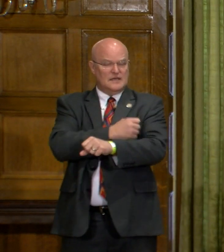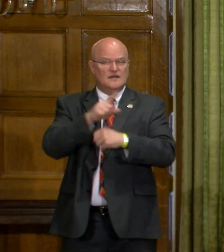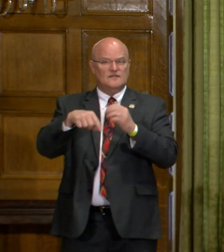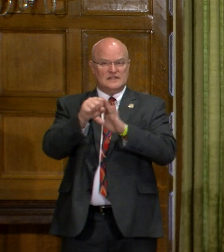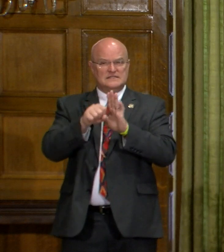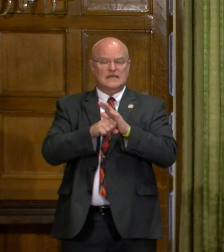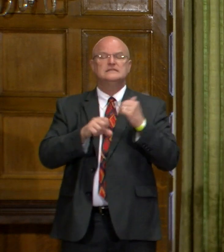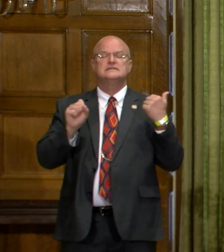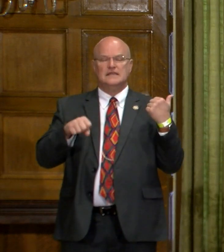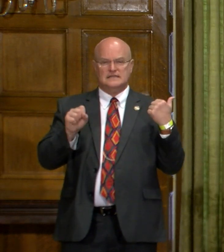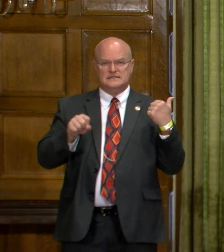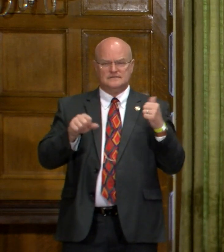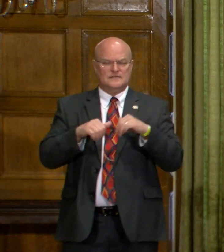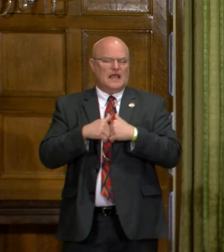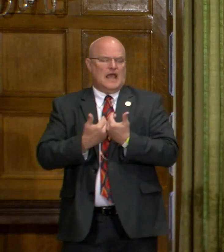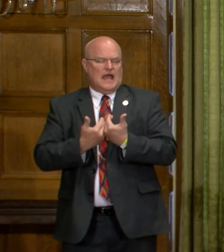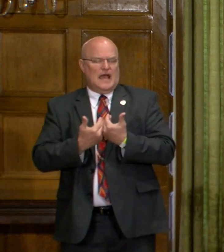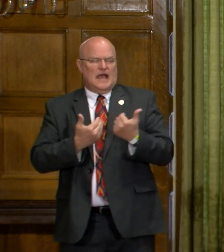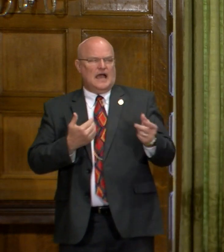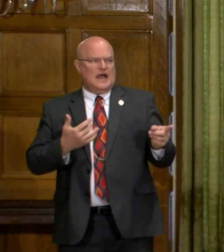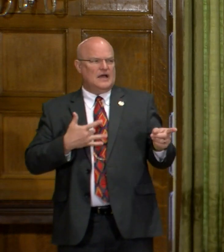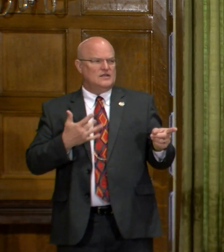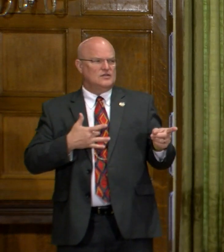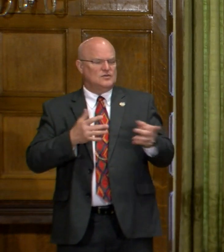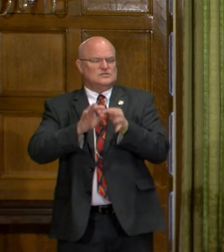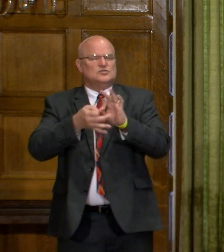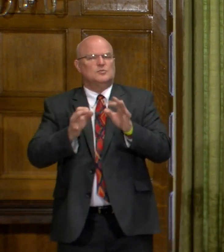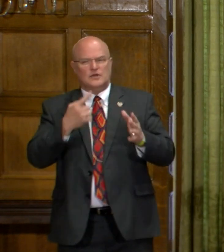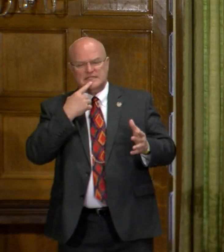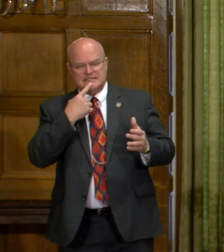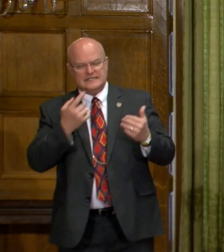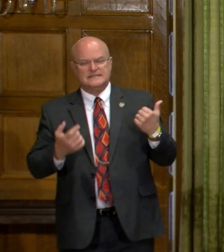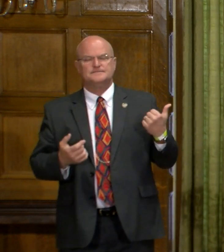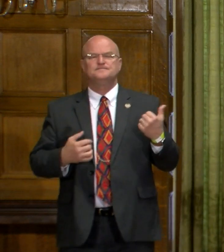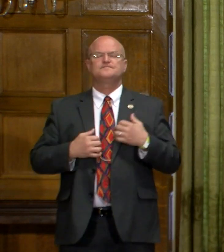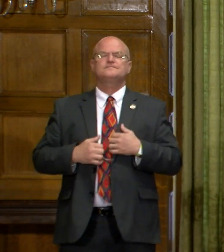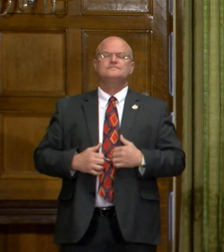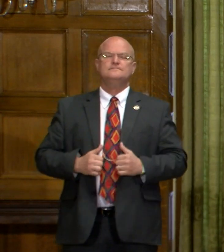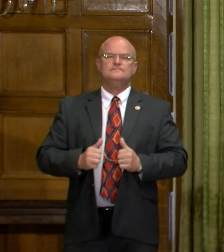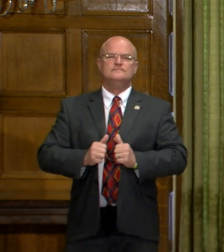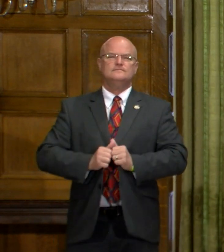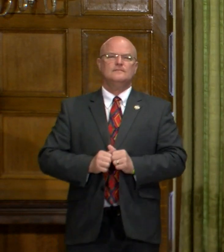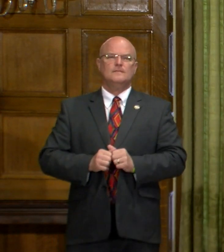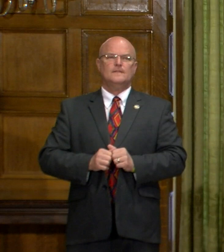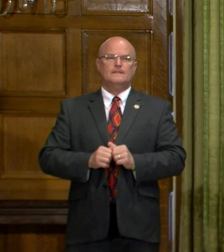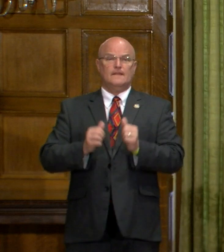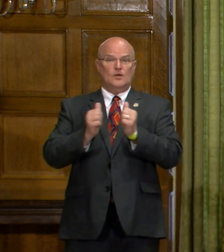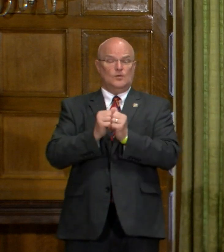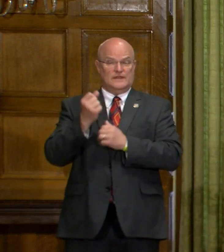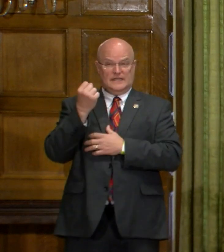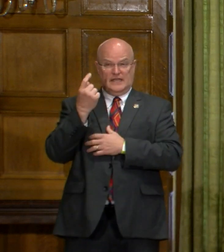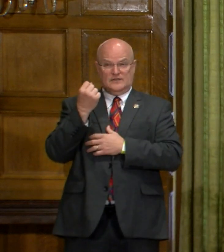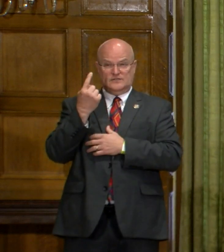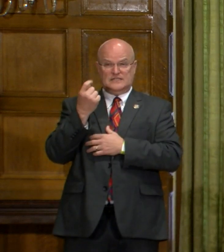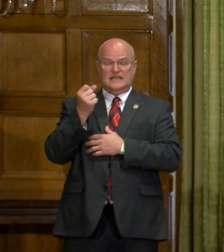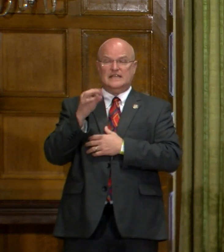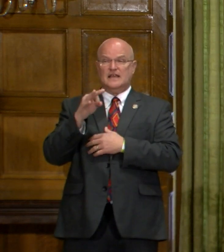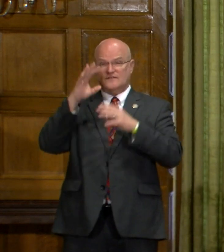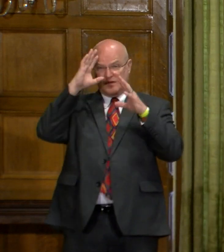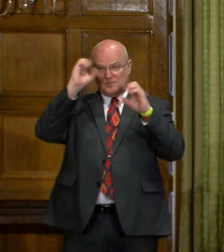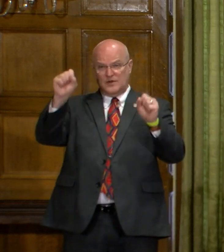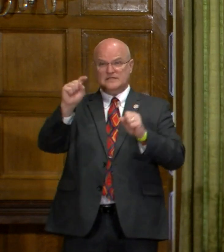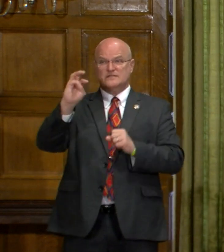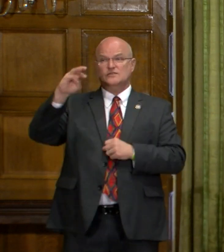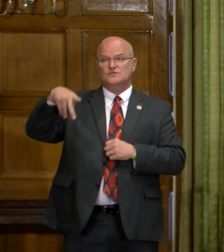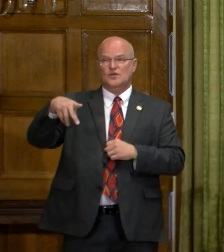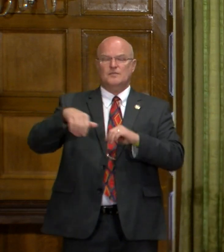states? Yes. How do you interpret what he says? With an understanding of President